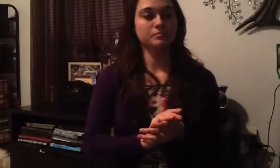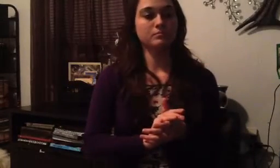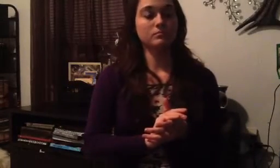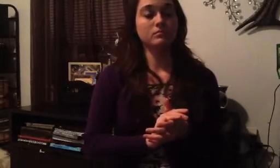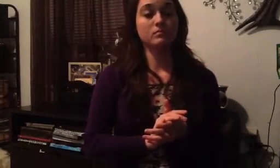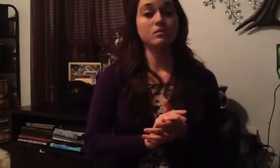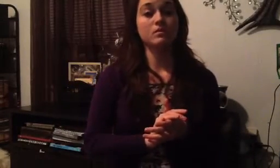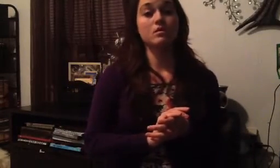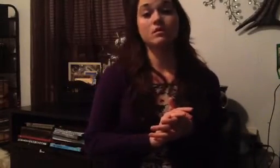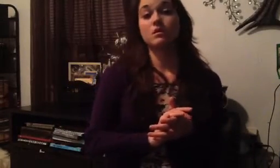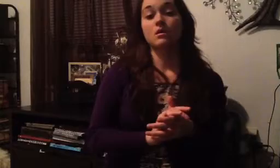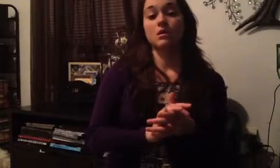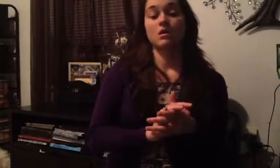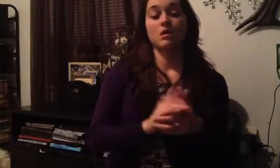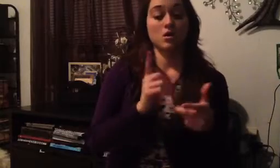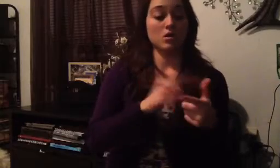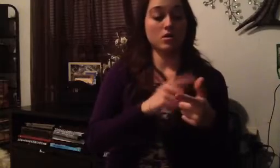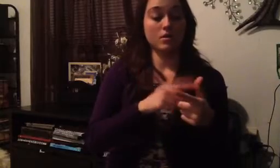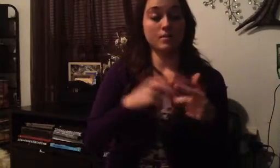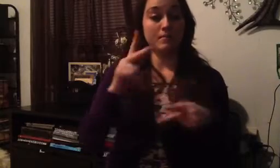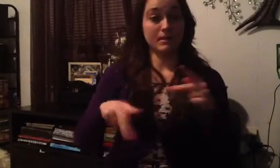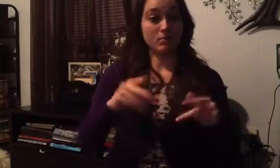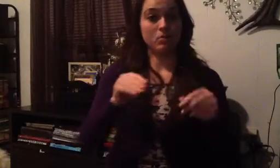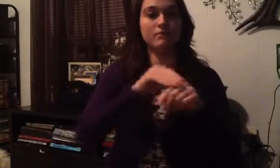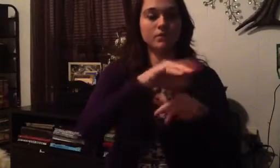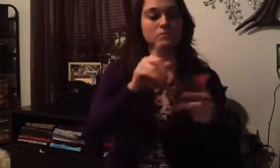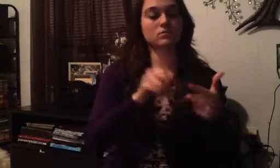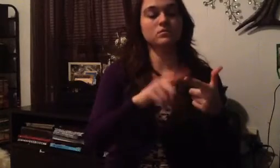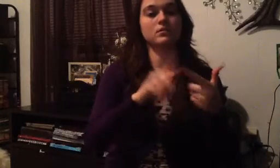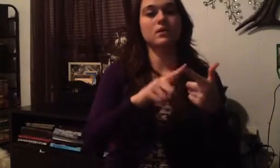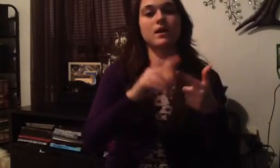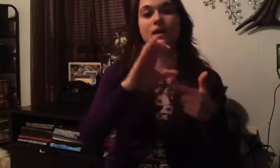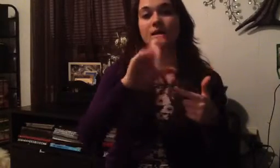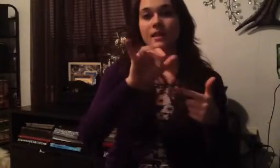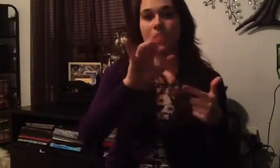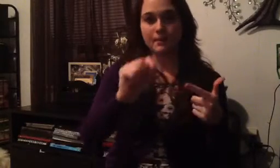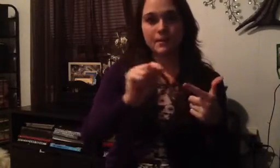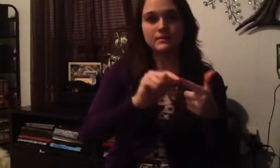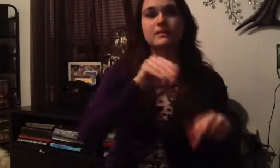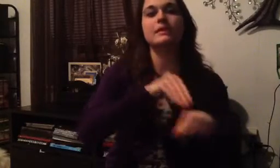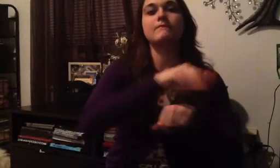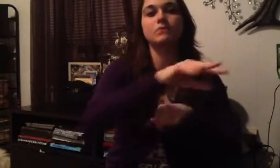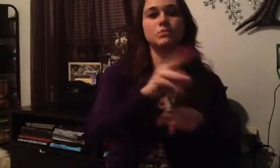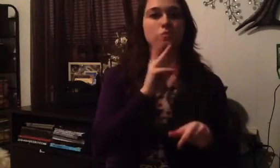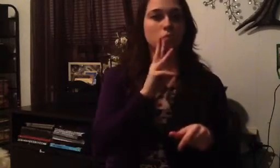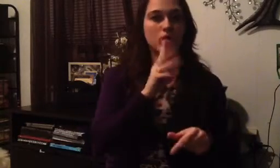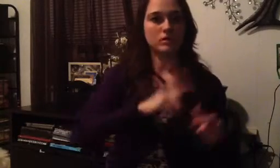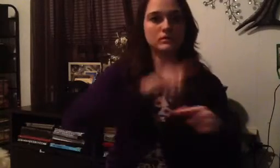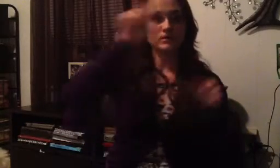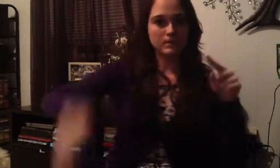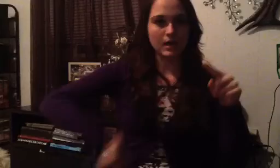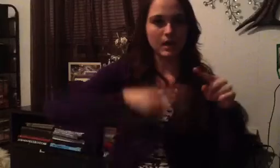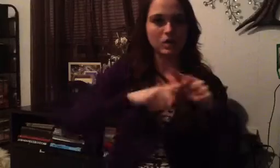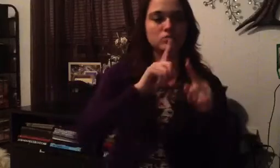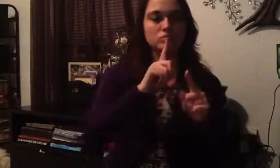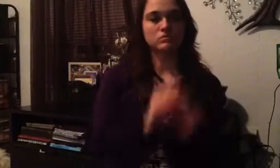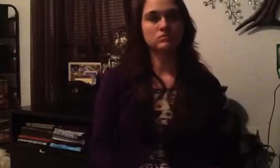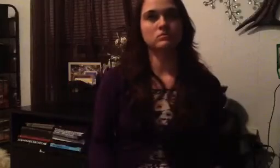affected by climate variations. The water cycle is one of the ways that we will really feel any